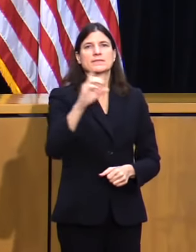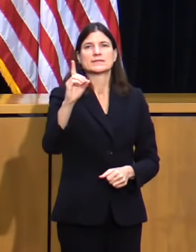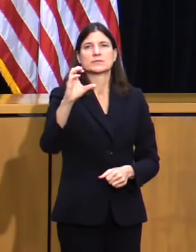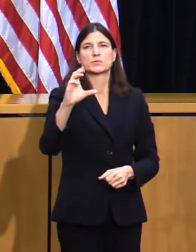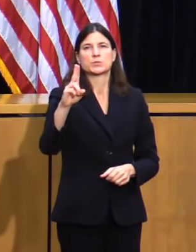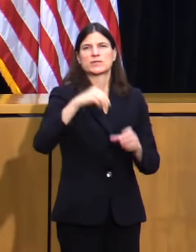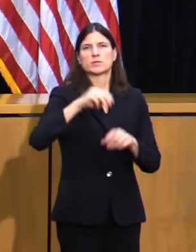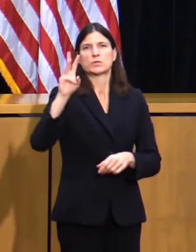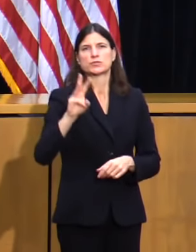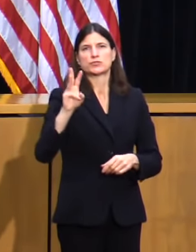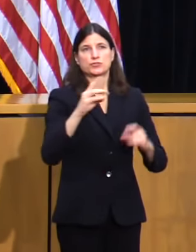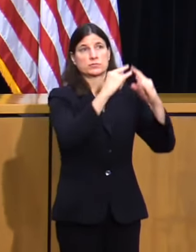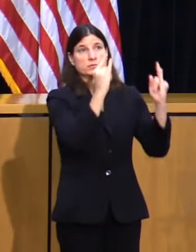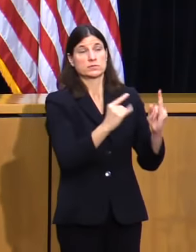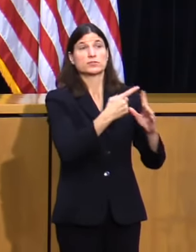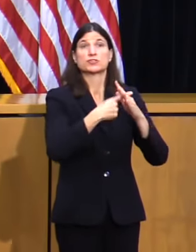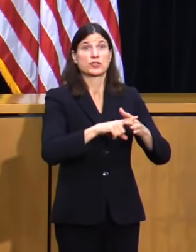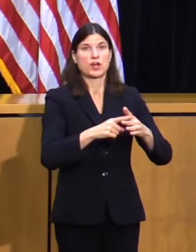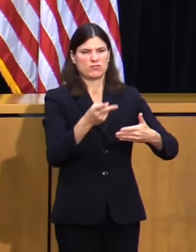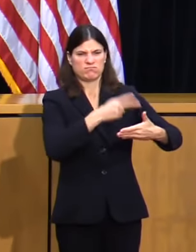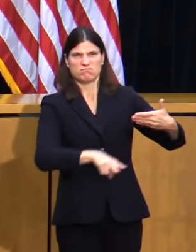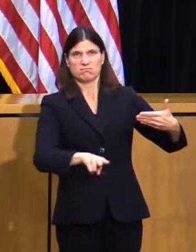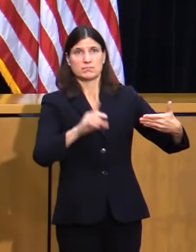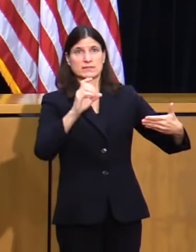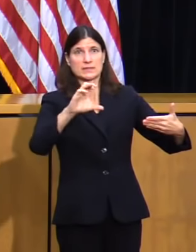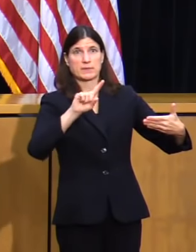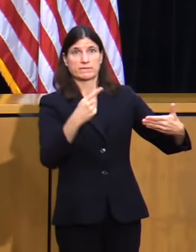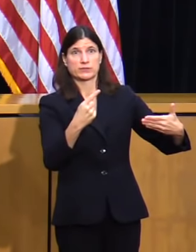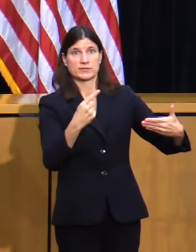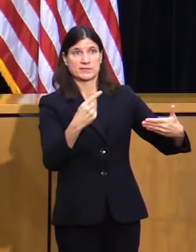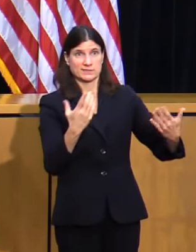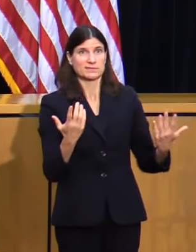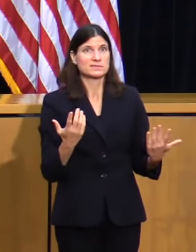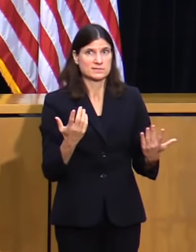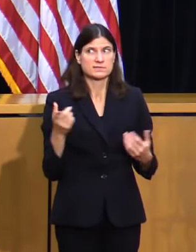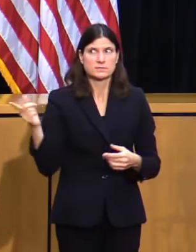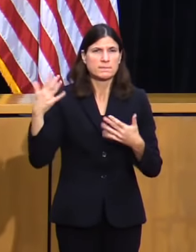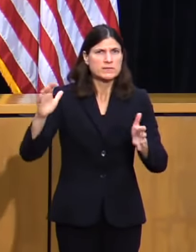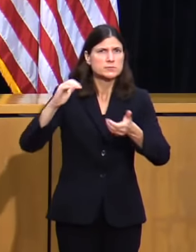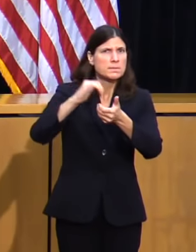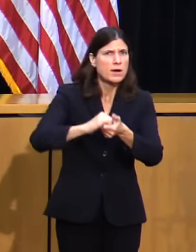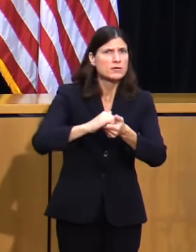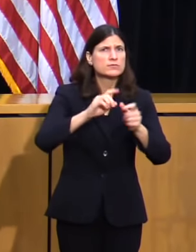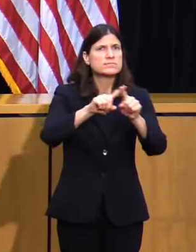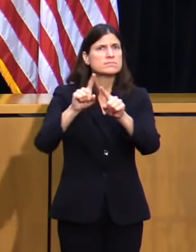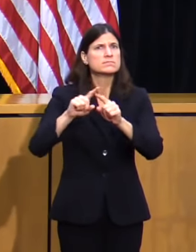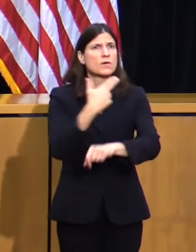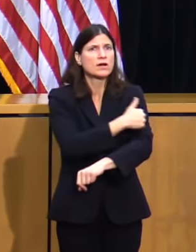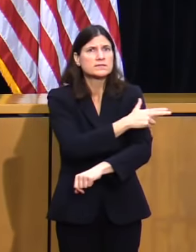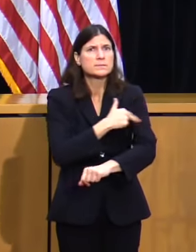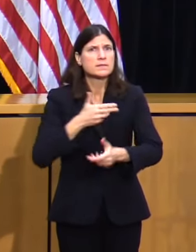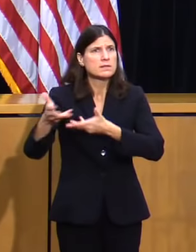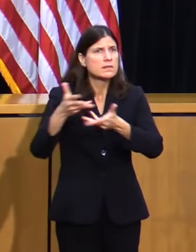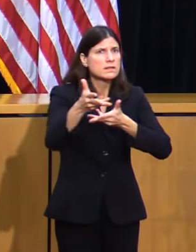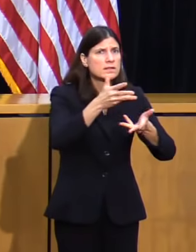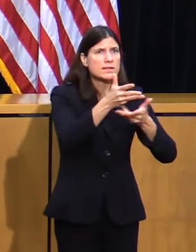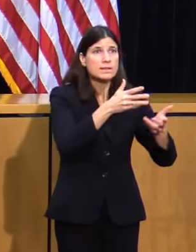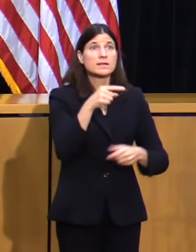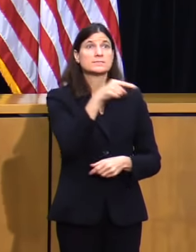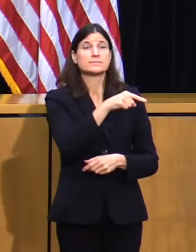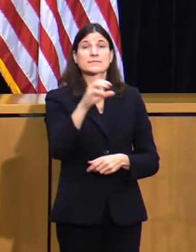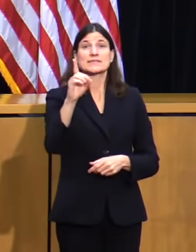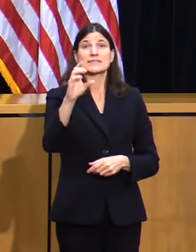and UMass Memorial will serve as the clinical partner for the site, which will be staffed by professionals from their team.